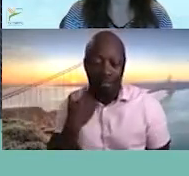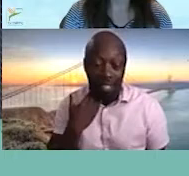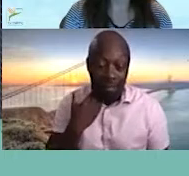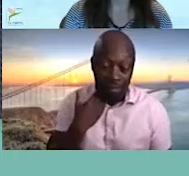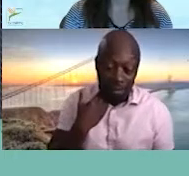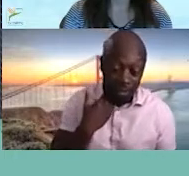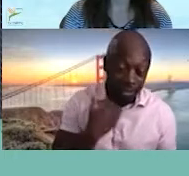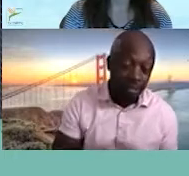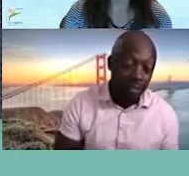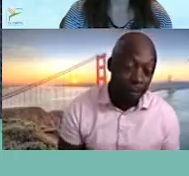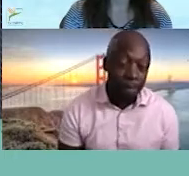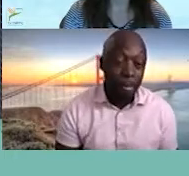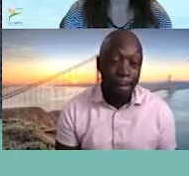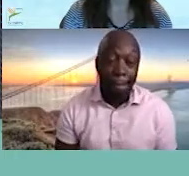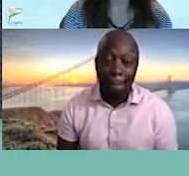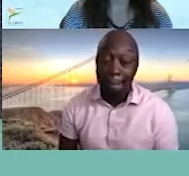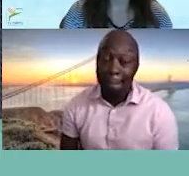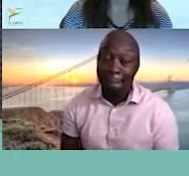they develop their verbal skills.